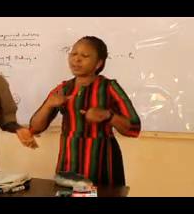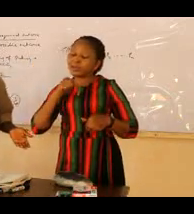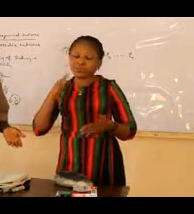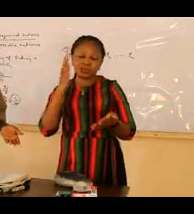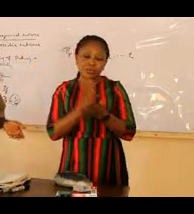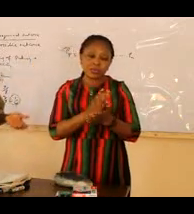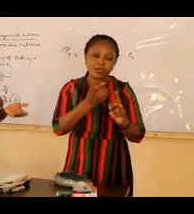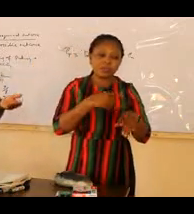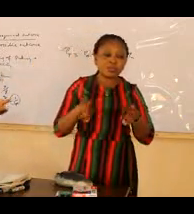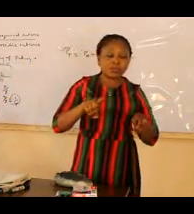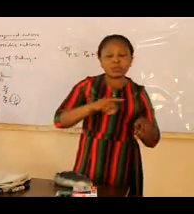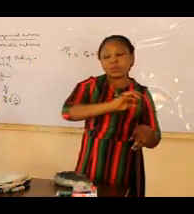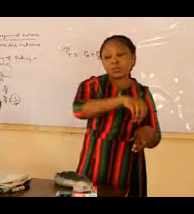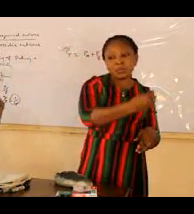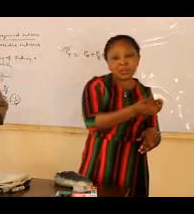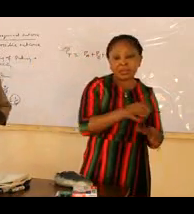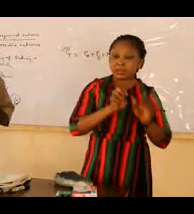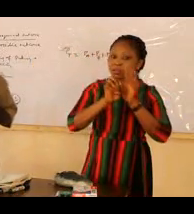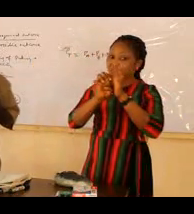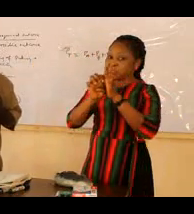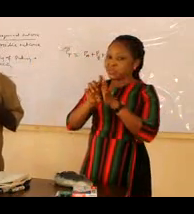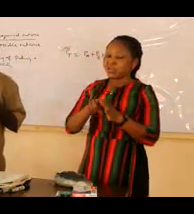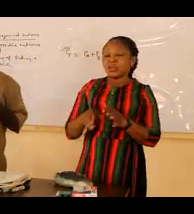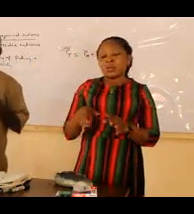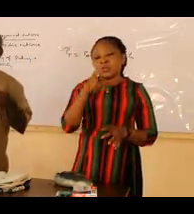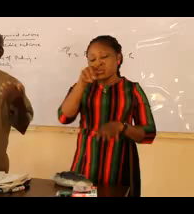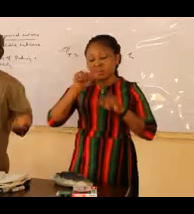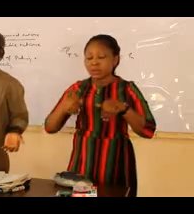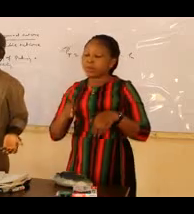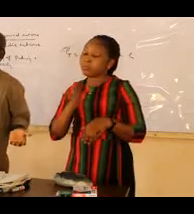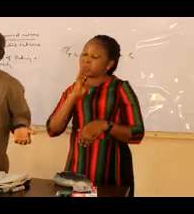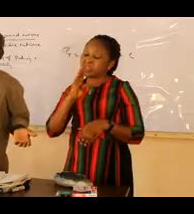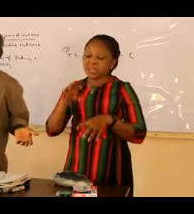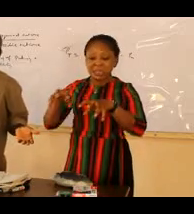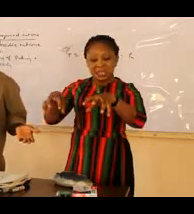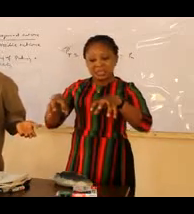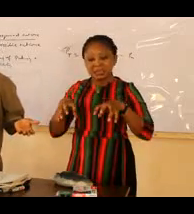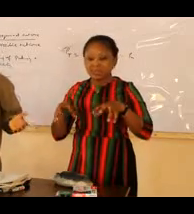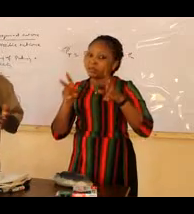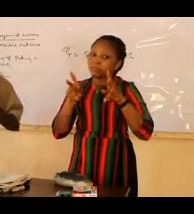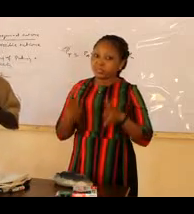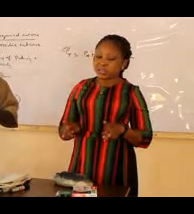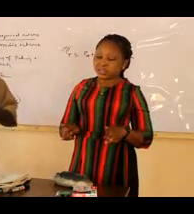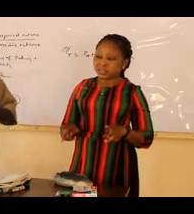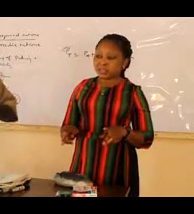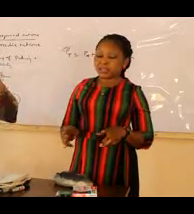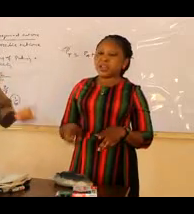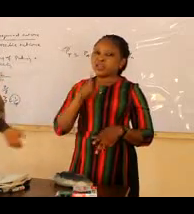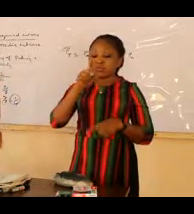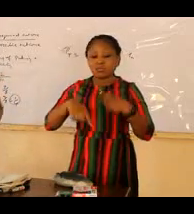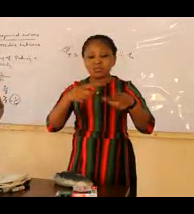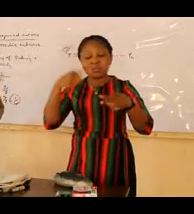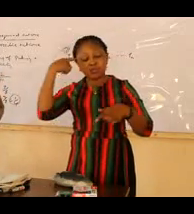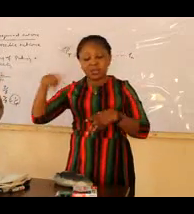For example, it may be a greedy type. You go to an arena where the function where have so many